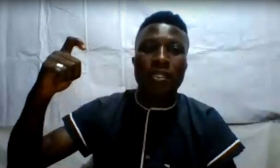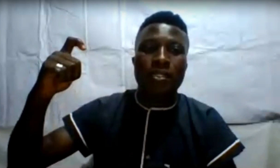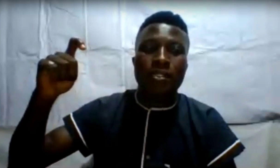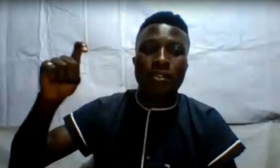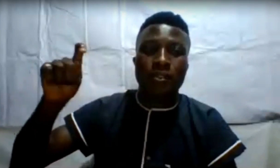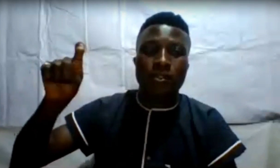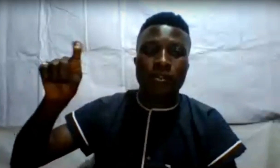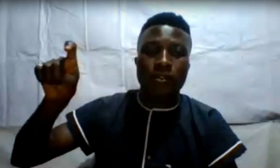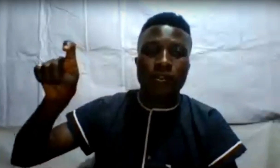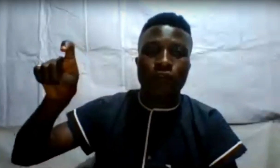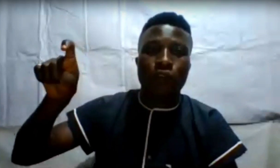X.